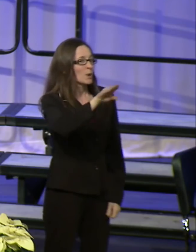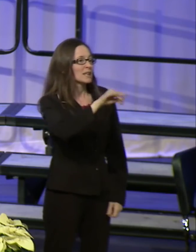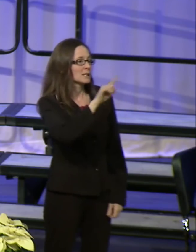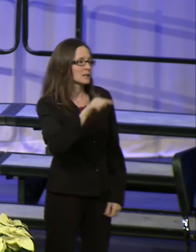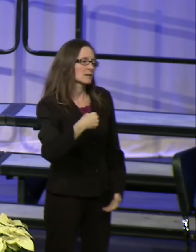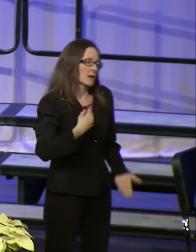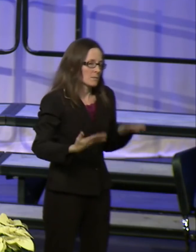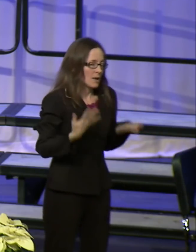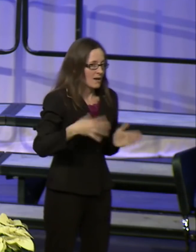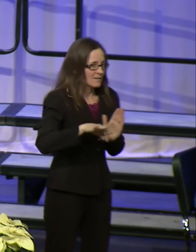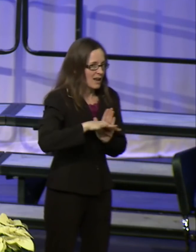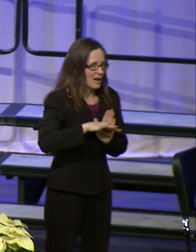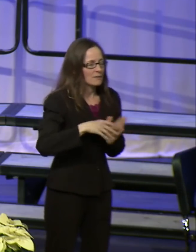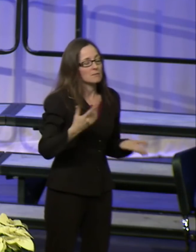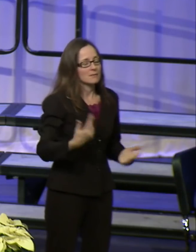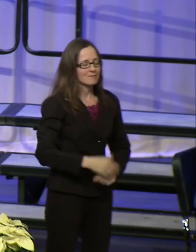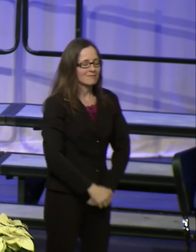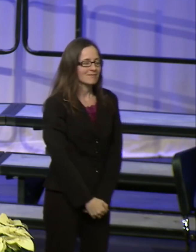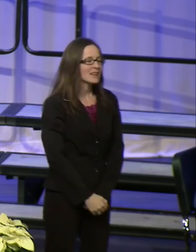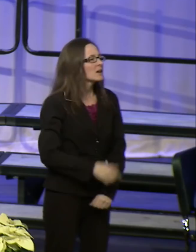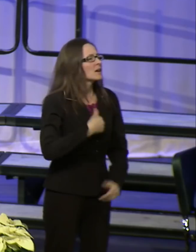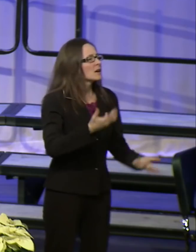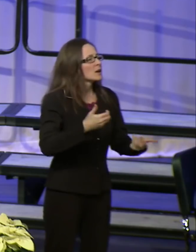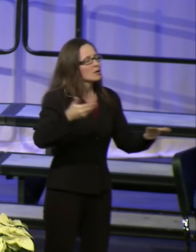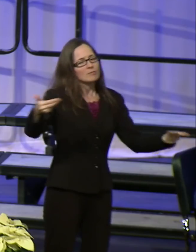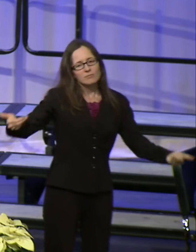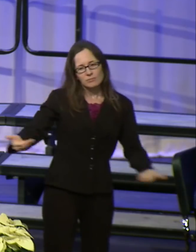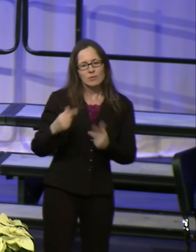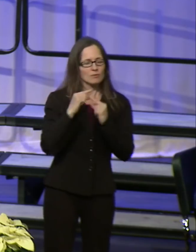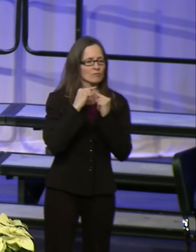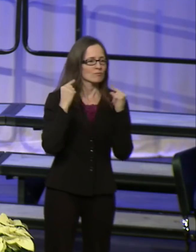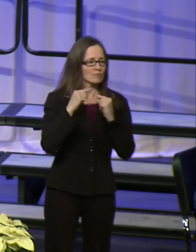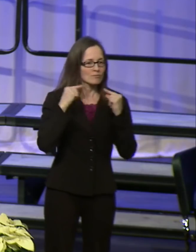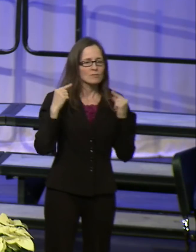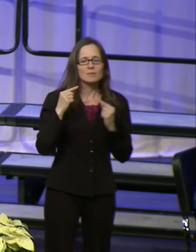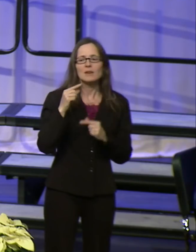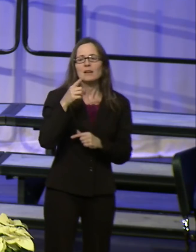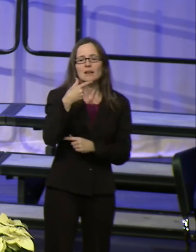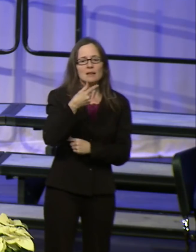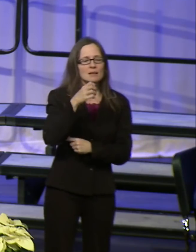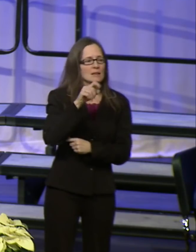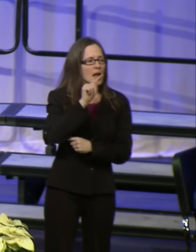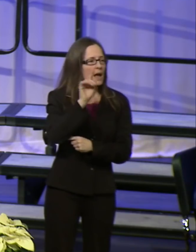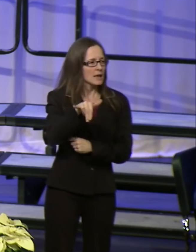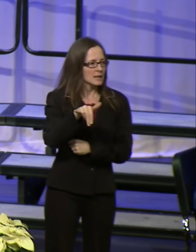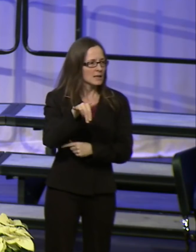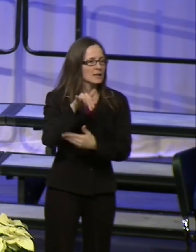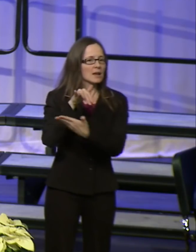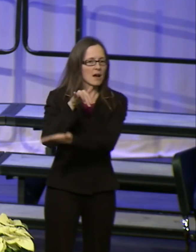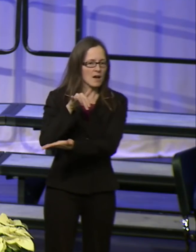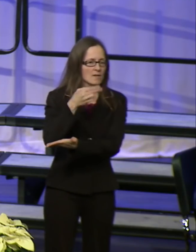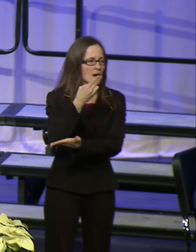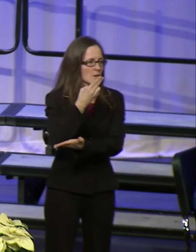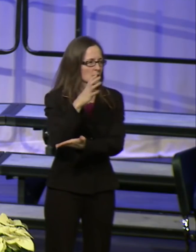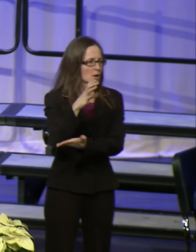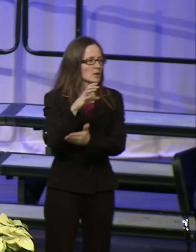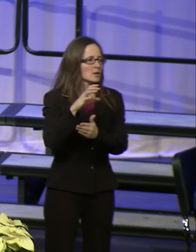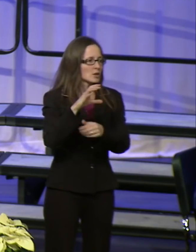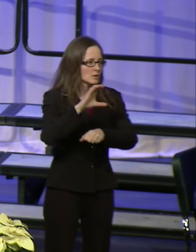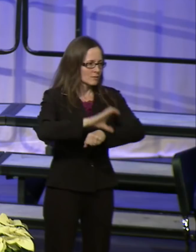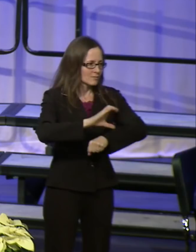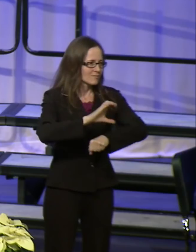later. I'd like to invite Reverend Paige Getty of the Unitarian Universalist Congregation of Columbia to lead us in a